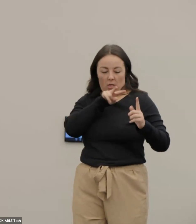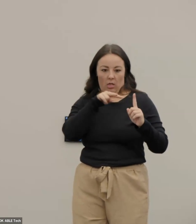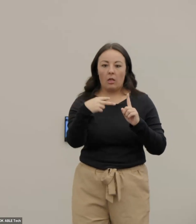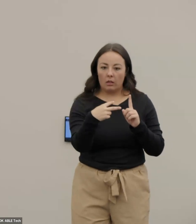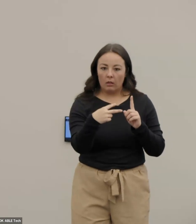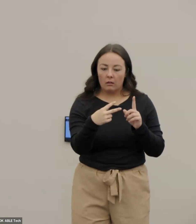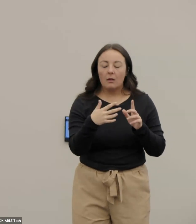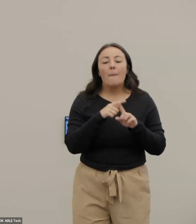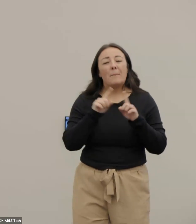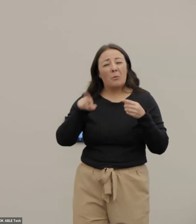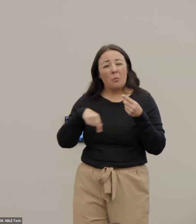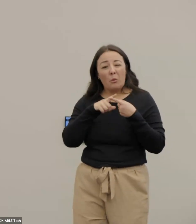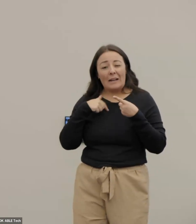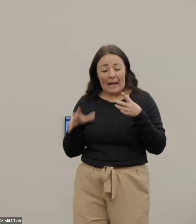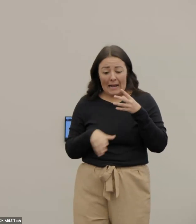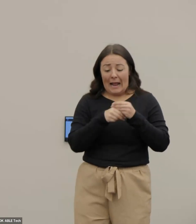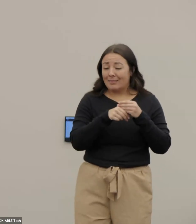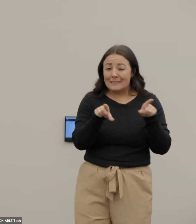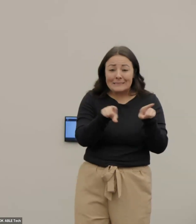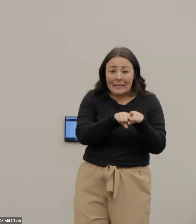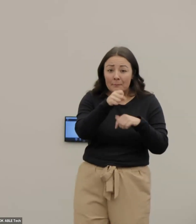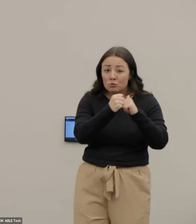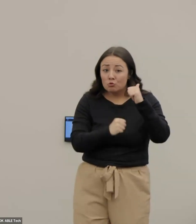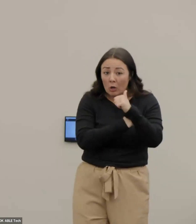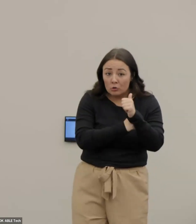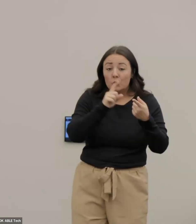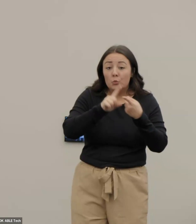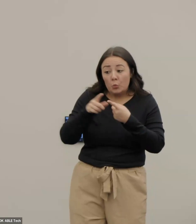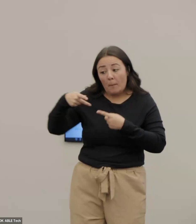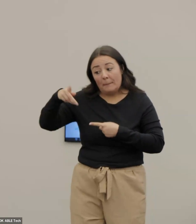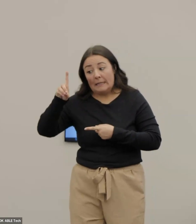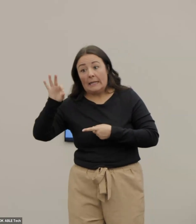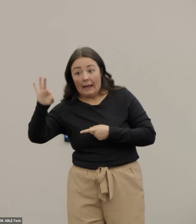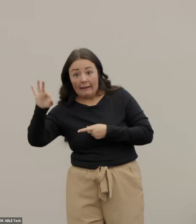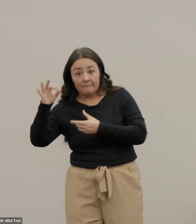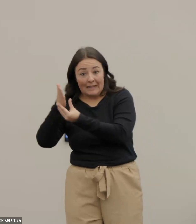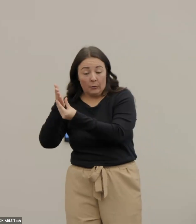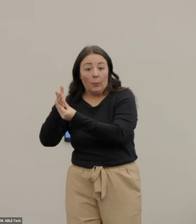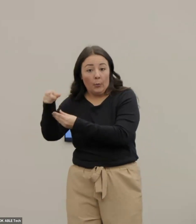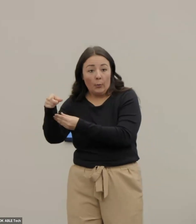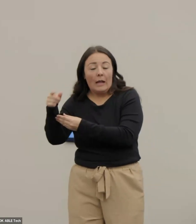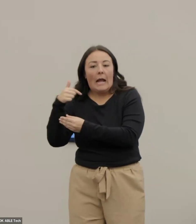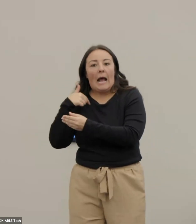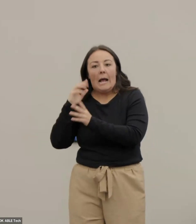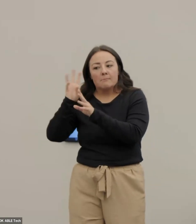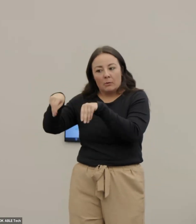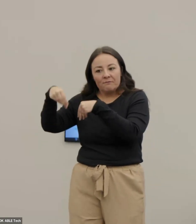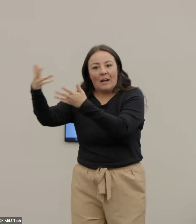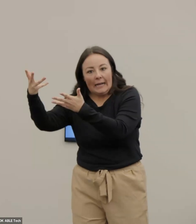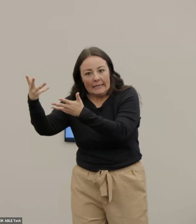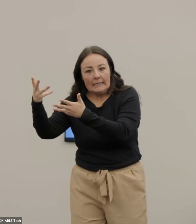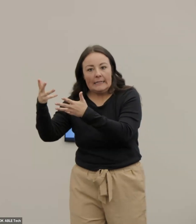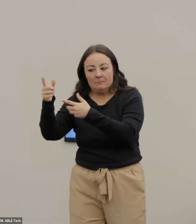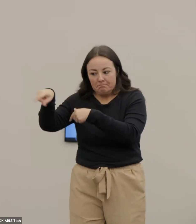But by adding that same structure in a PDF file, I'm giving users of assistive technology